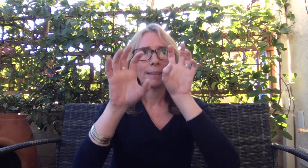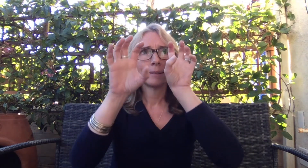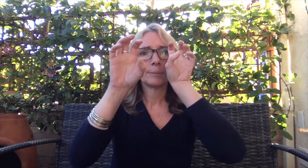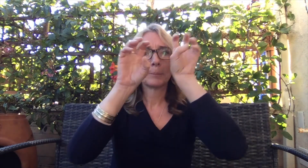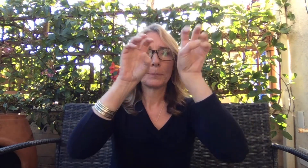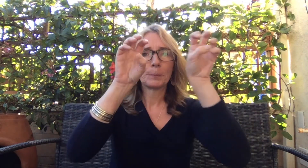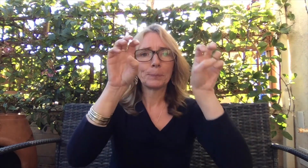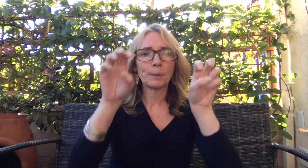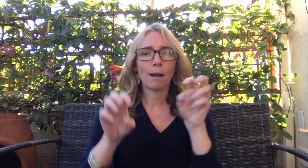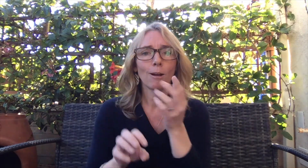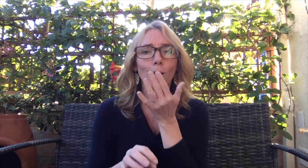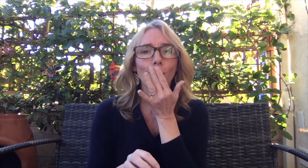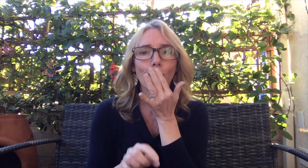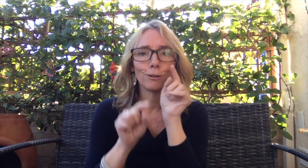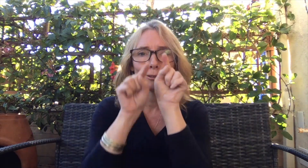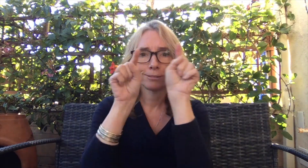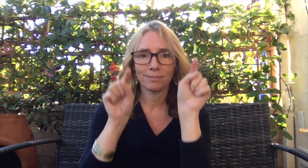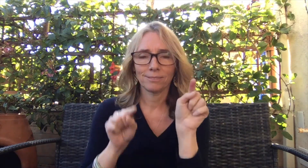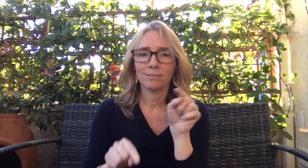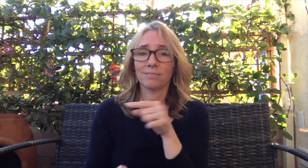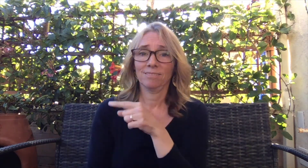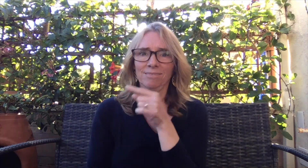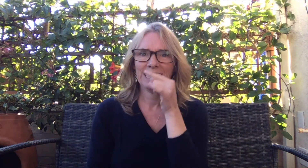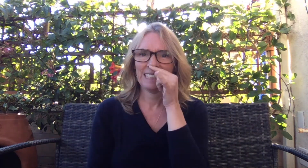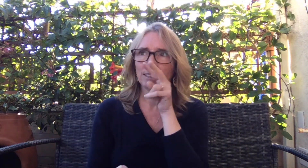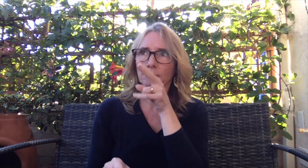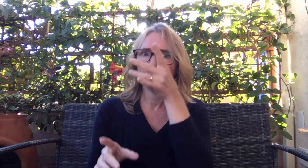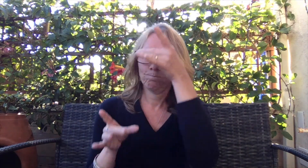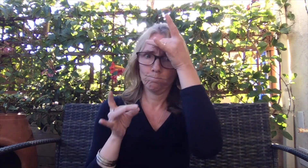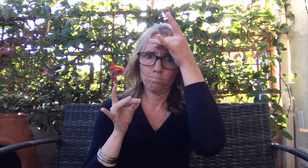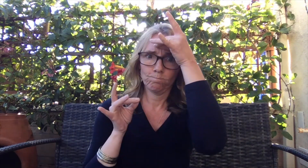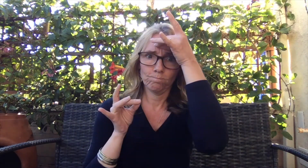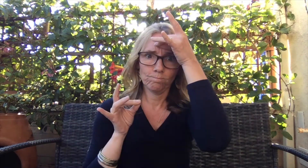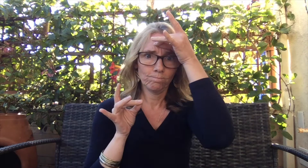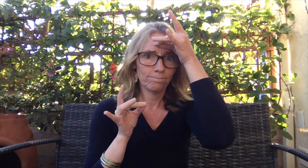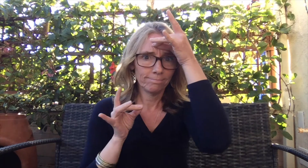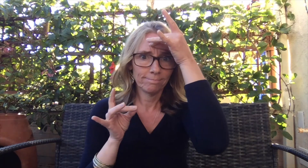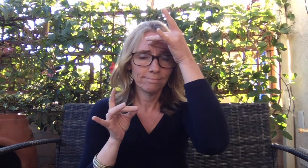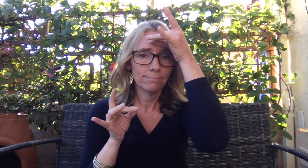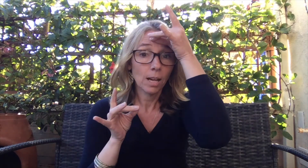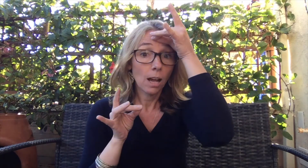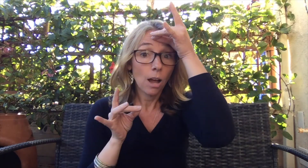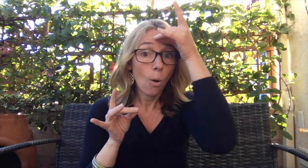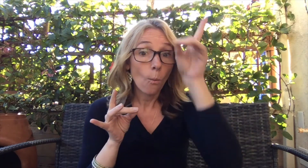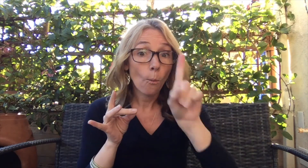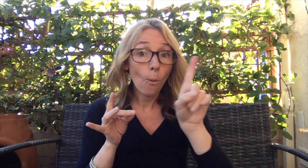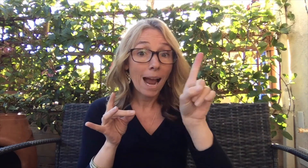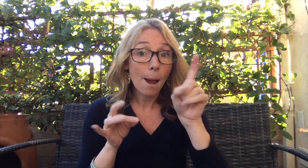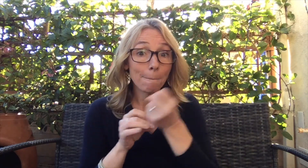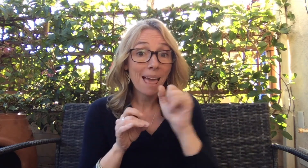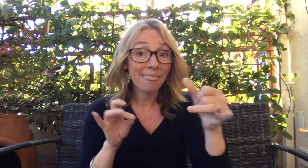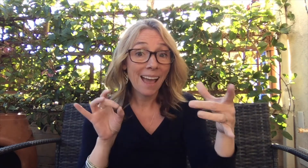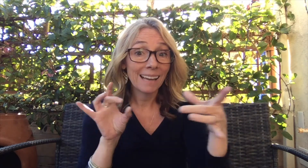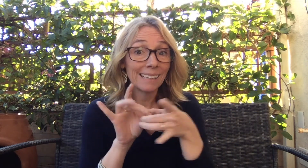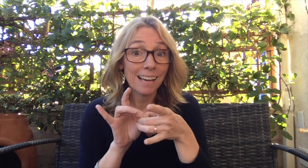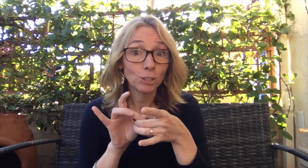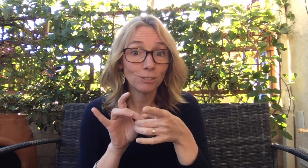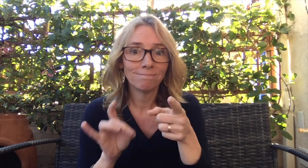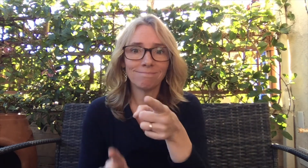R, right, with their design, their particular coloring, that child remembers that. And